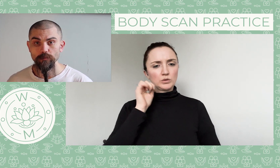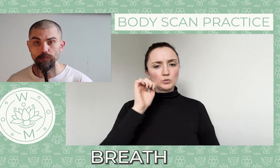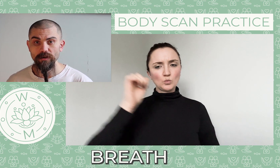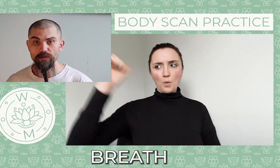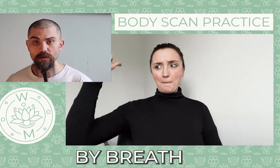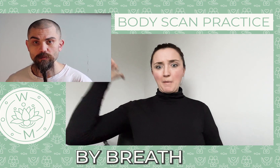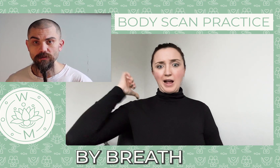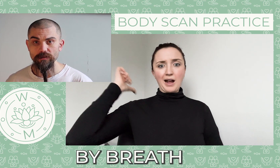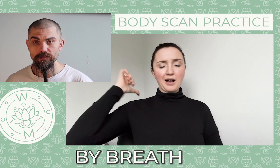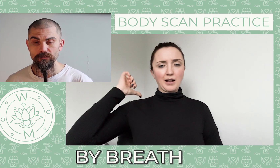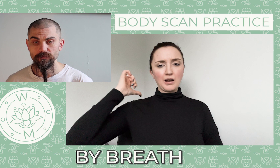breath by breath,